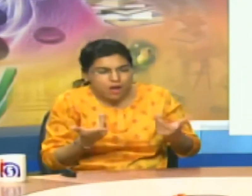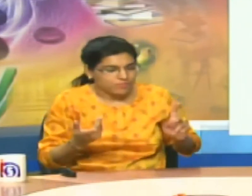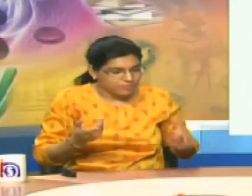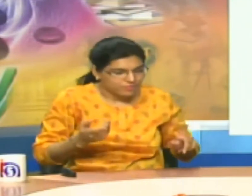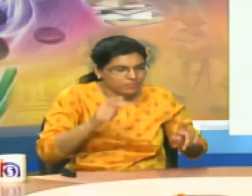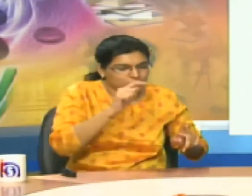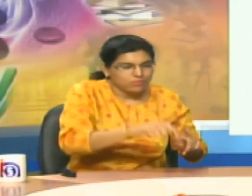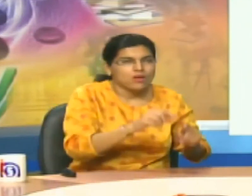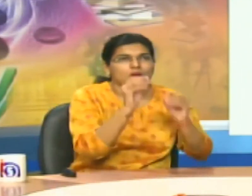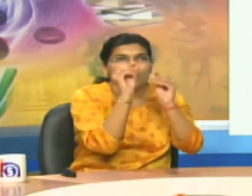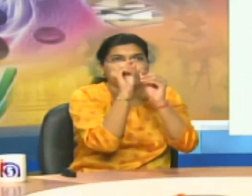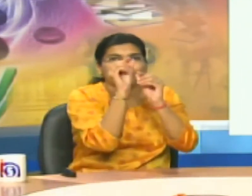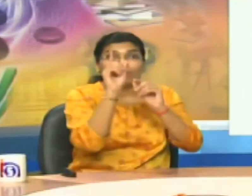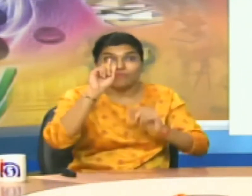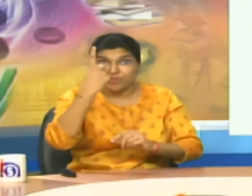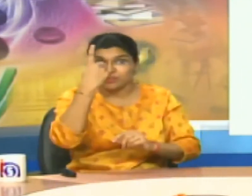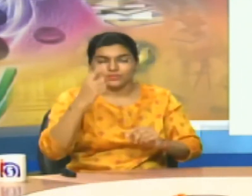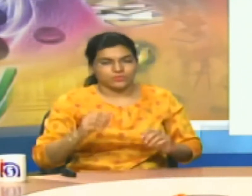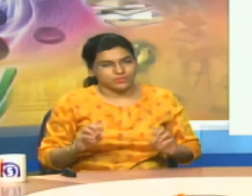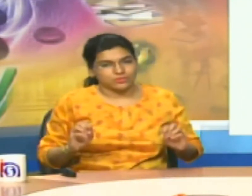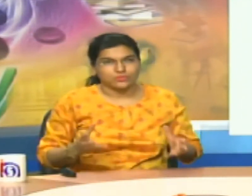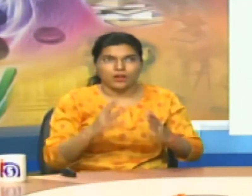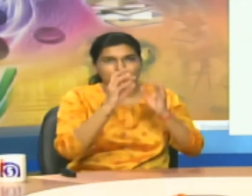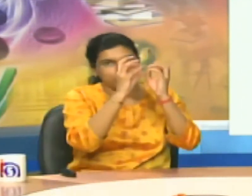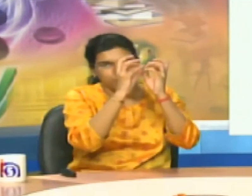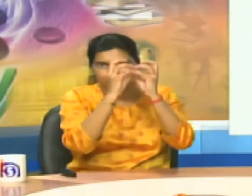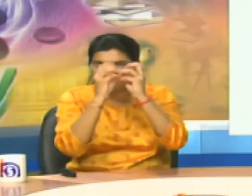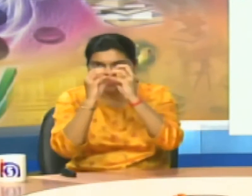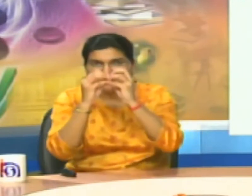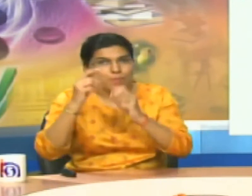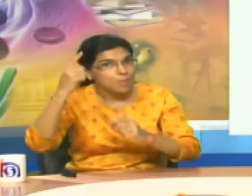for bold we can use Ctrl plus B.